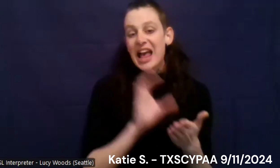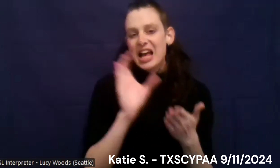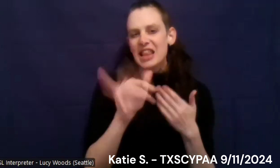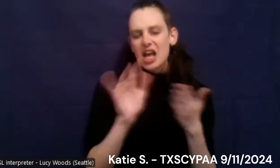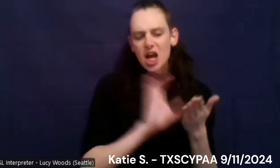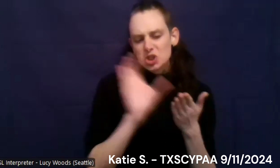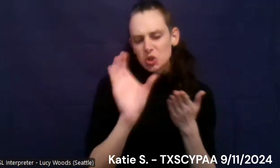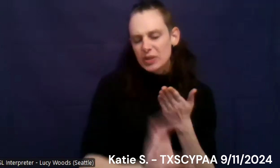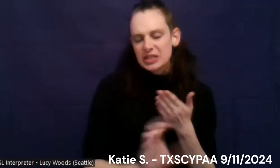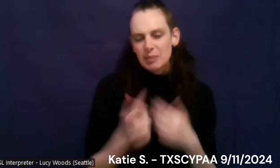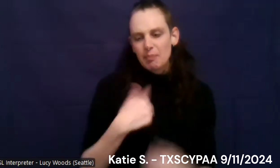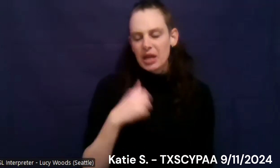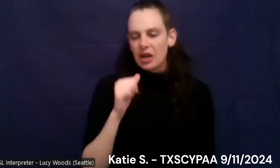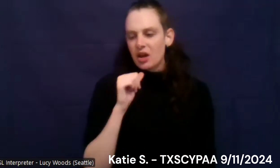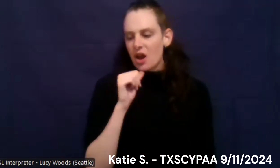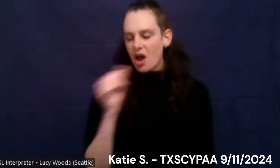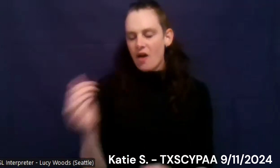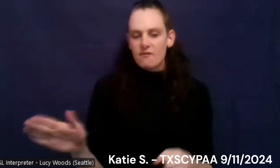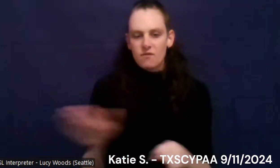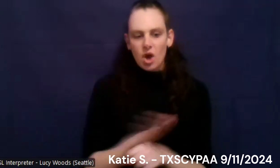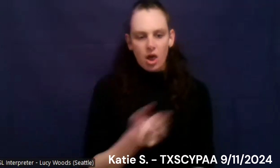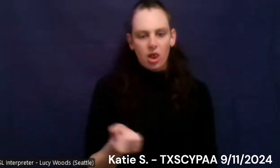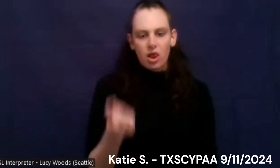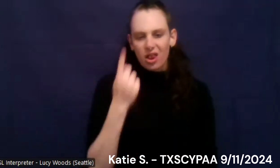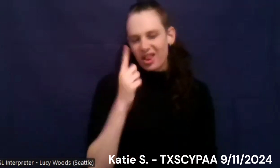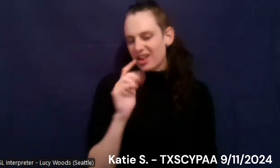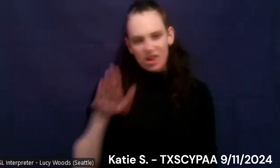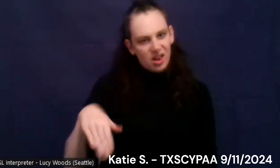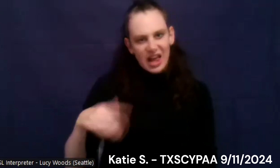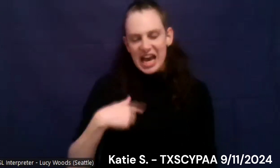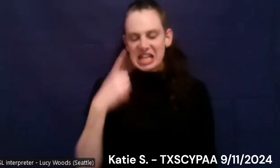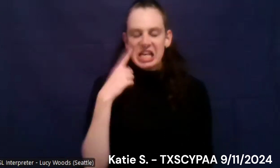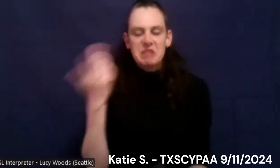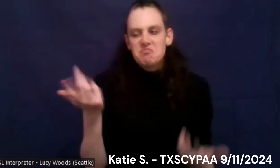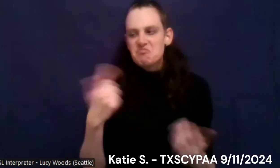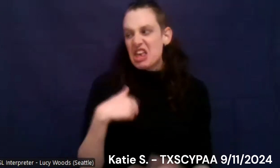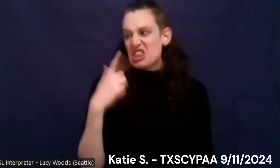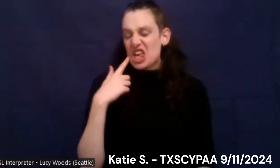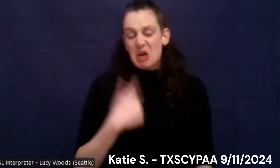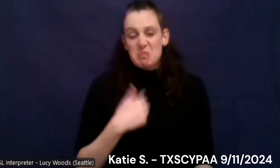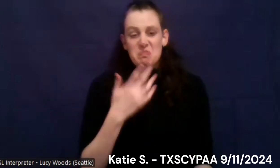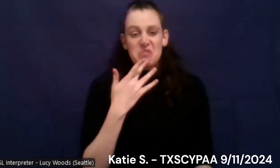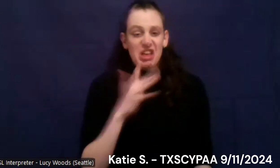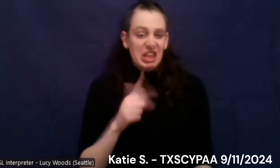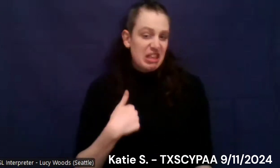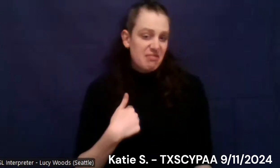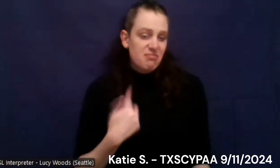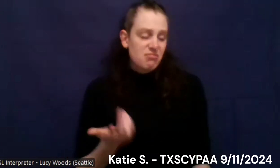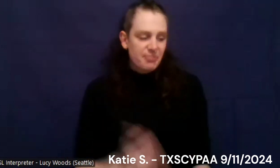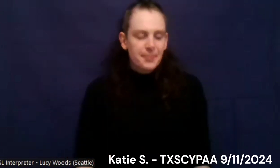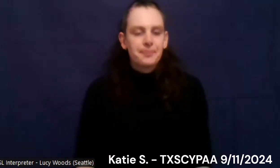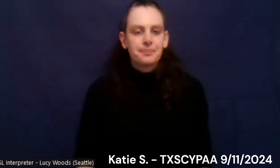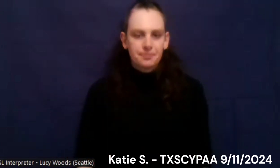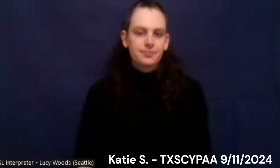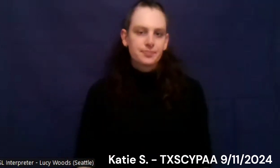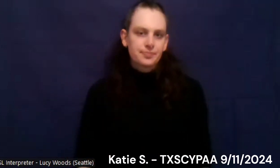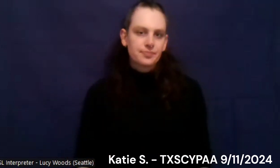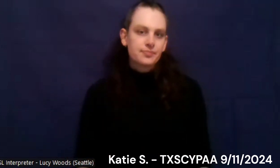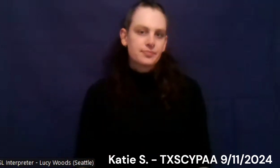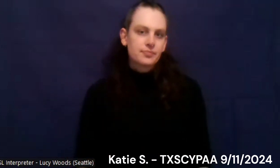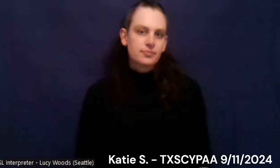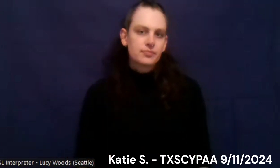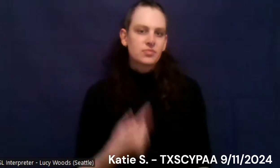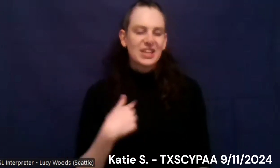weren't really setting in. Like, I think a part of me thought I was just lucky. Um, and so I won't really touch